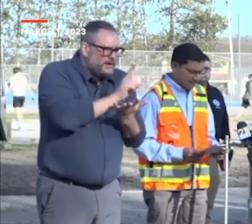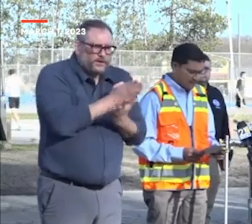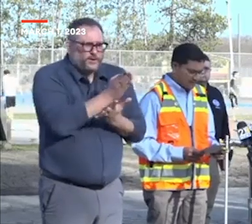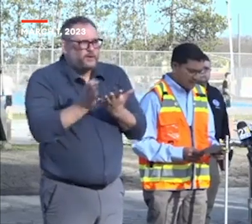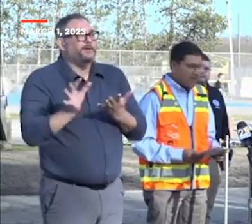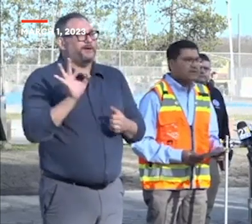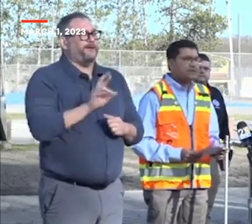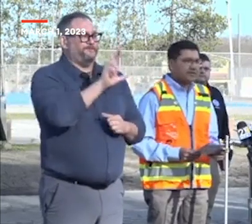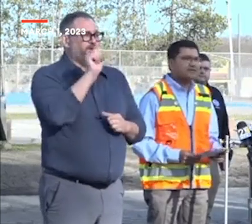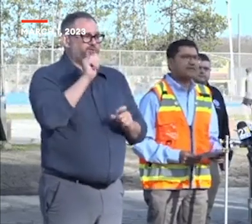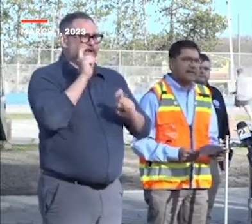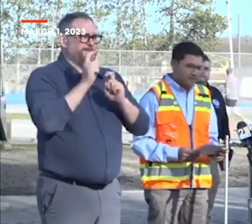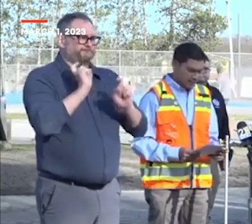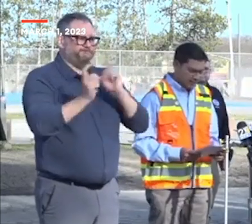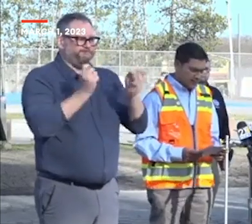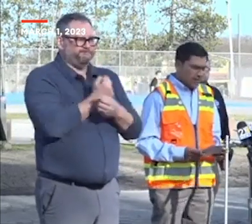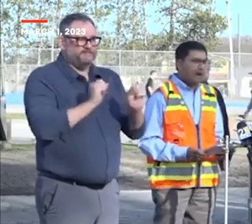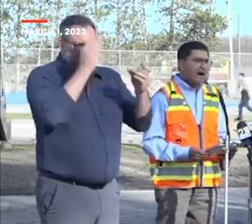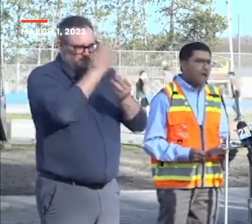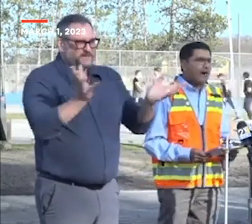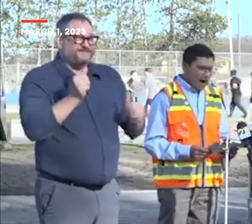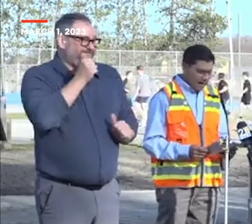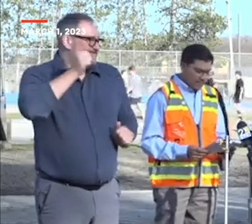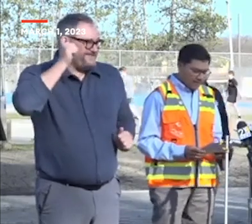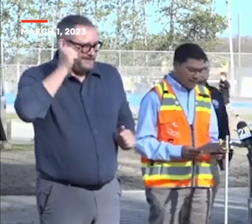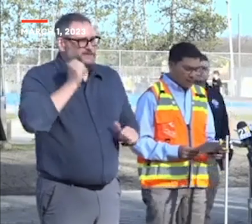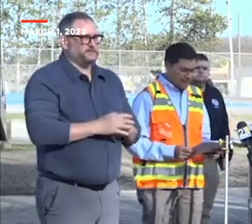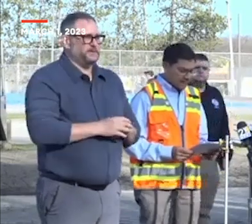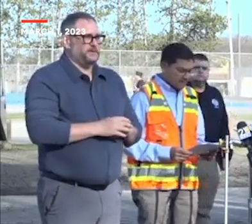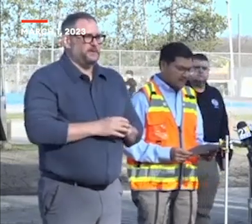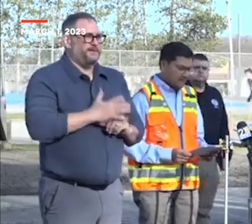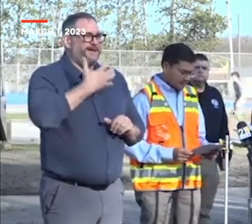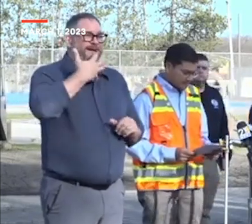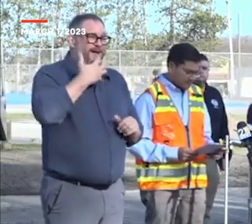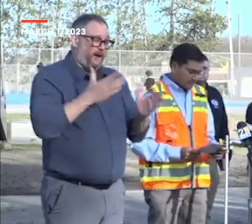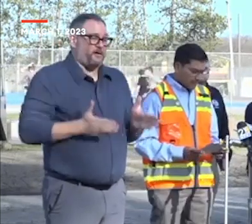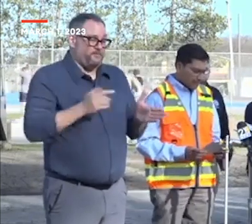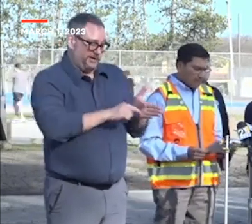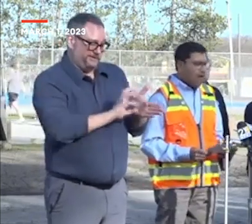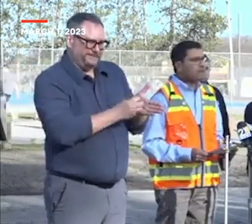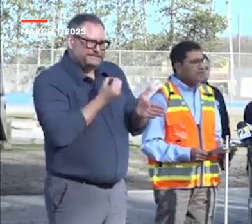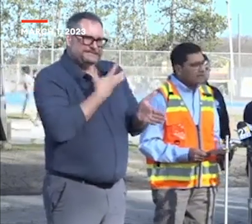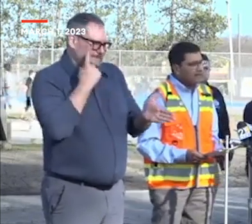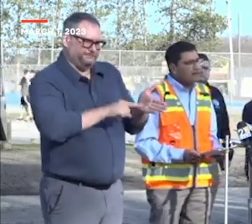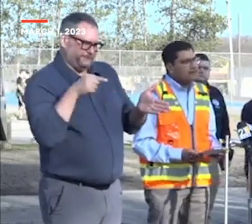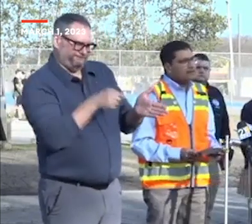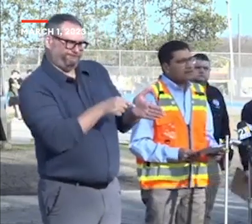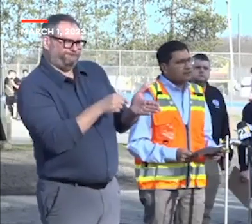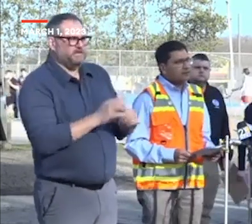safety advisory just yesterday about hot-bearing wayside detectors. On